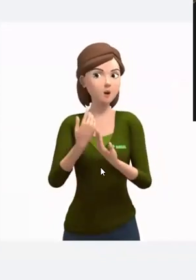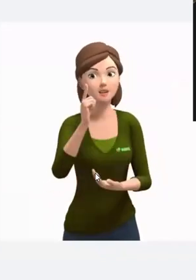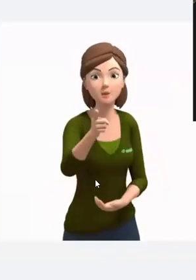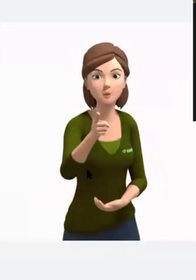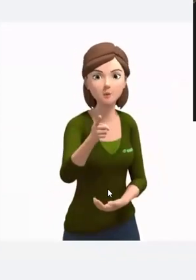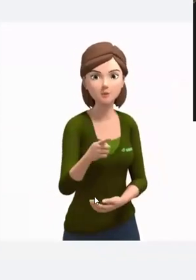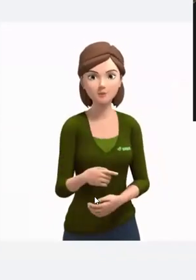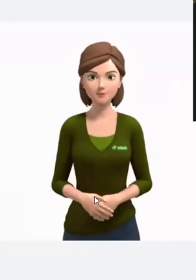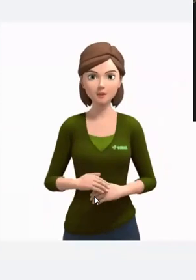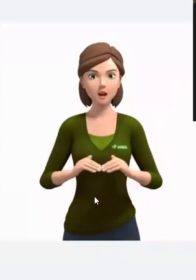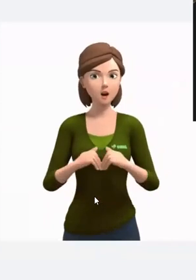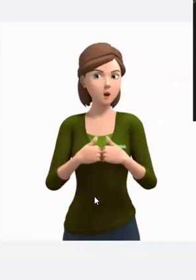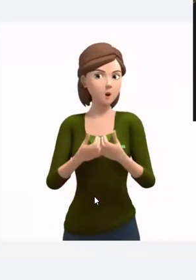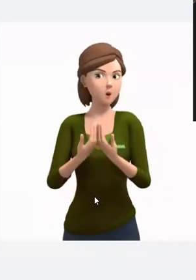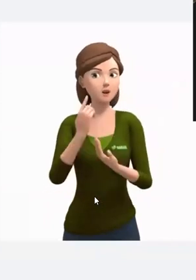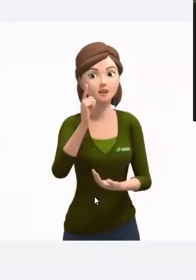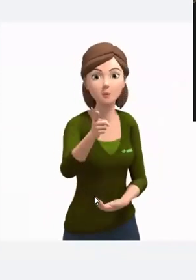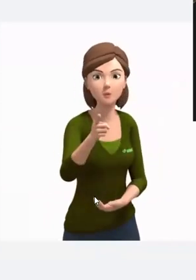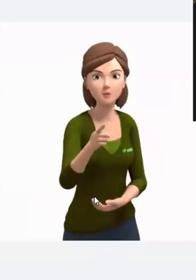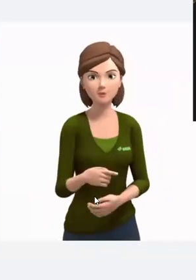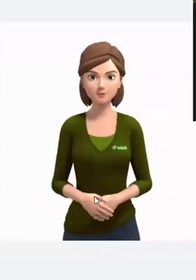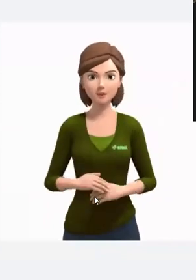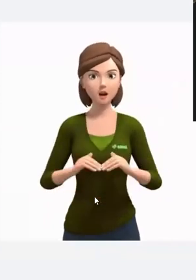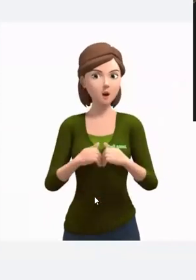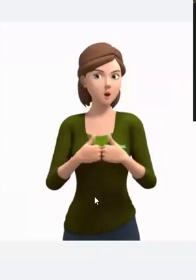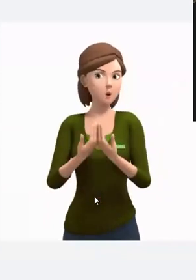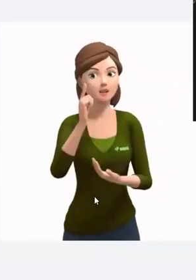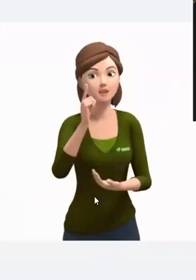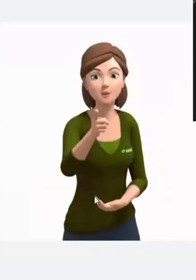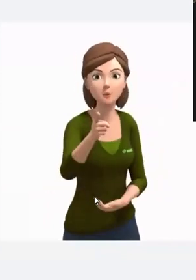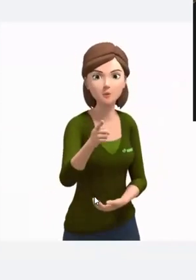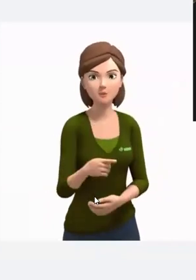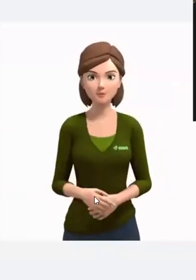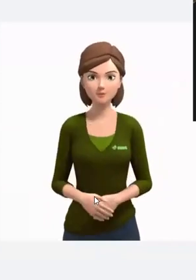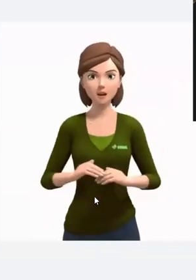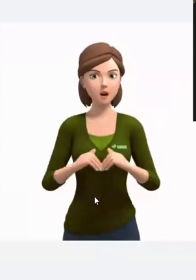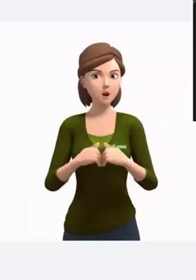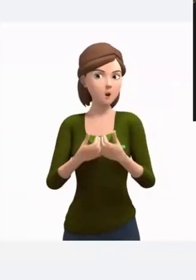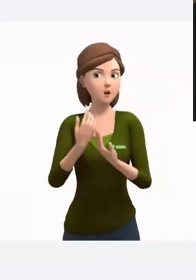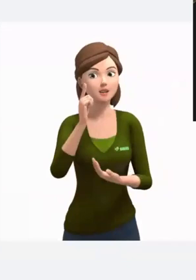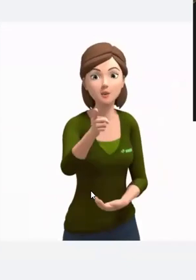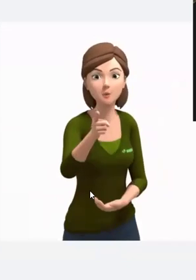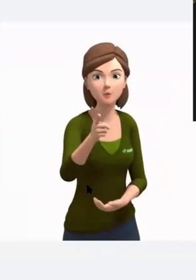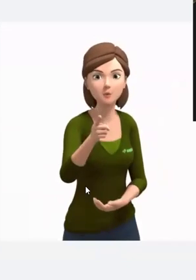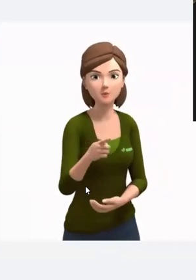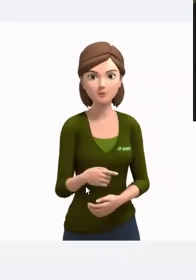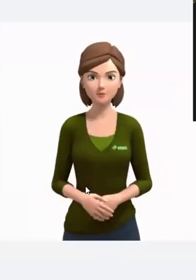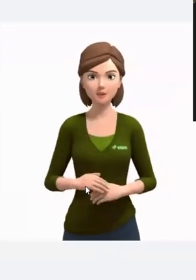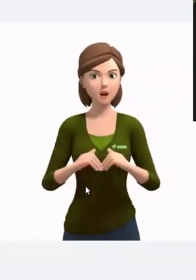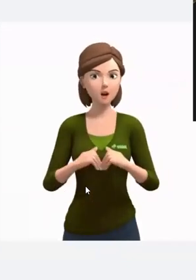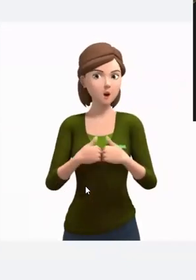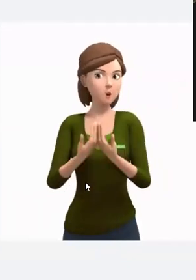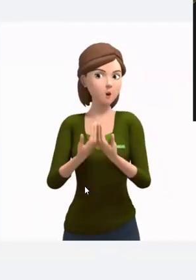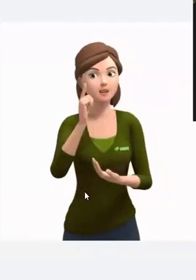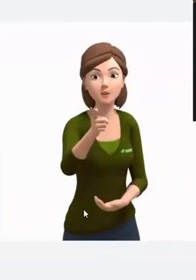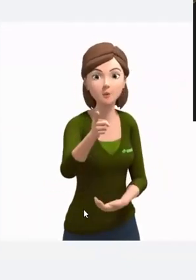because she might be signing concepts that are not just straight up English, and are